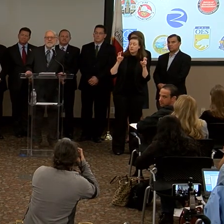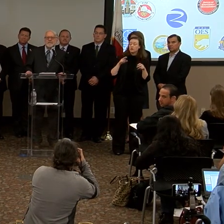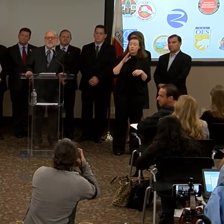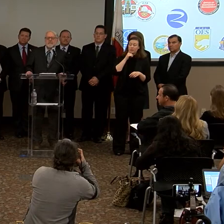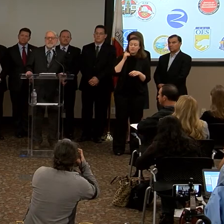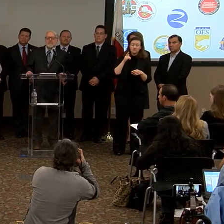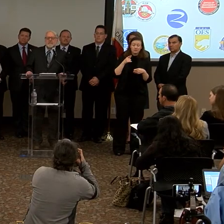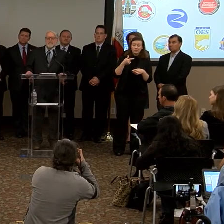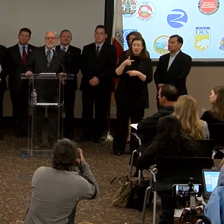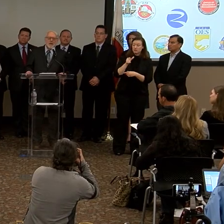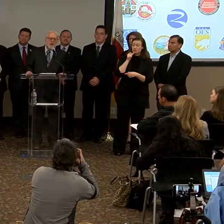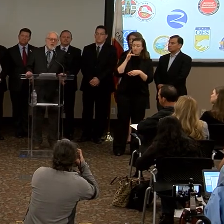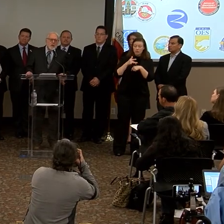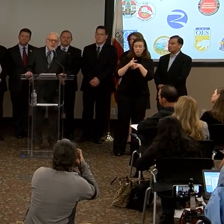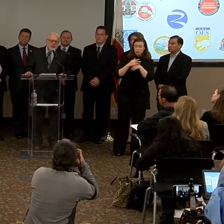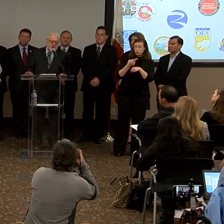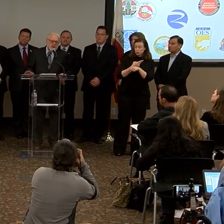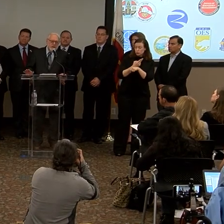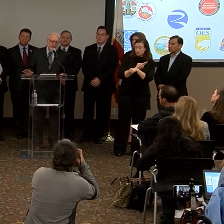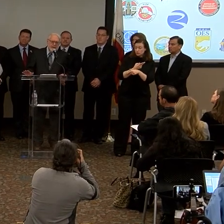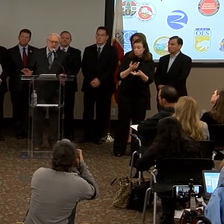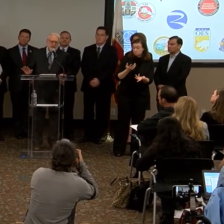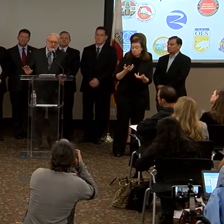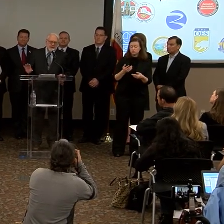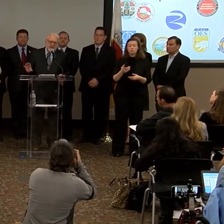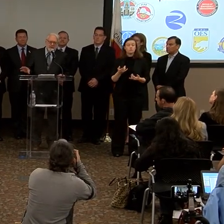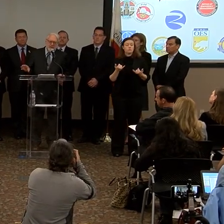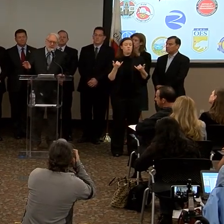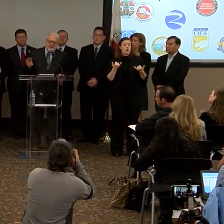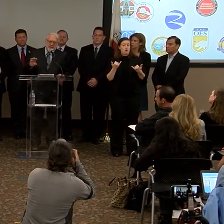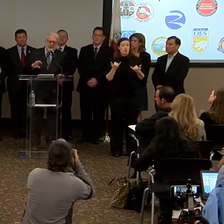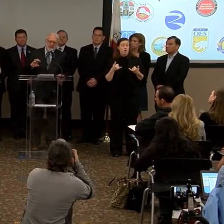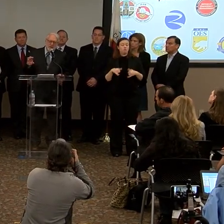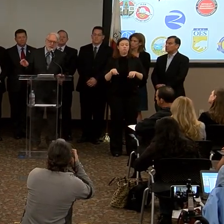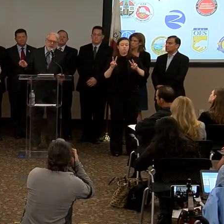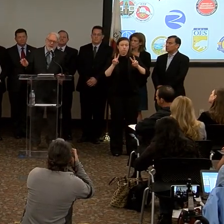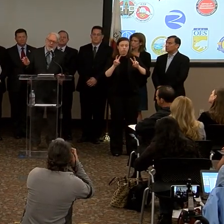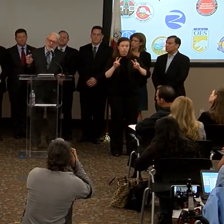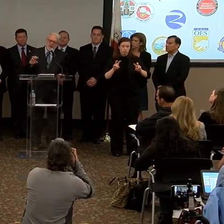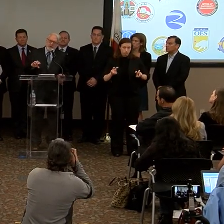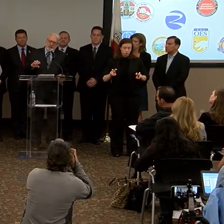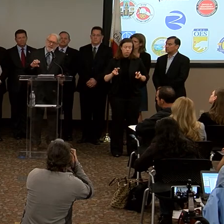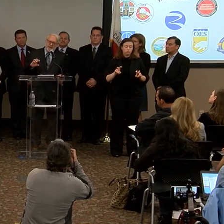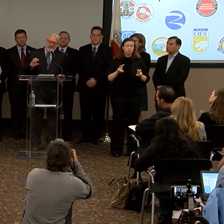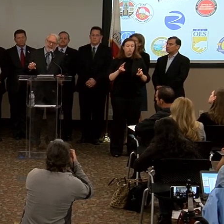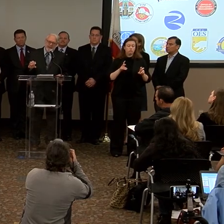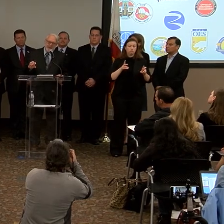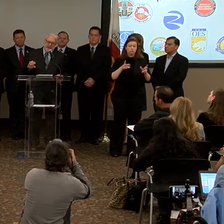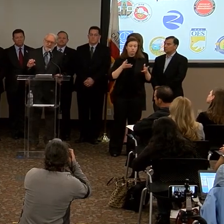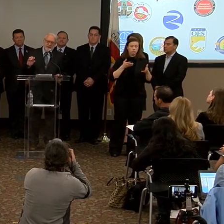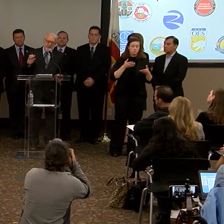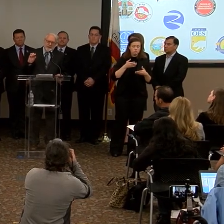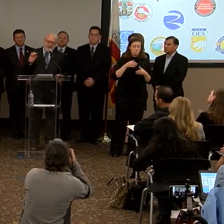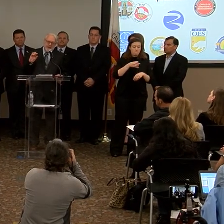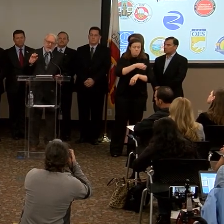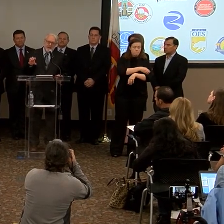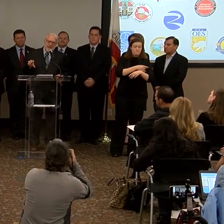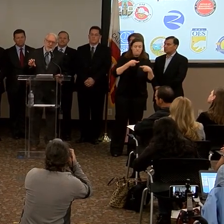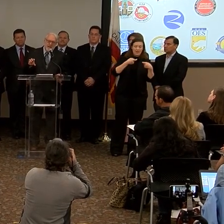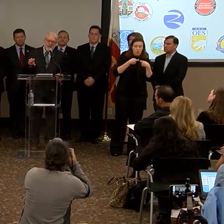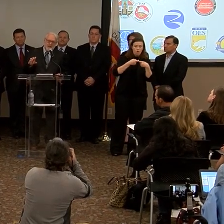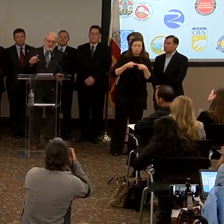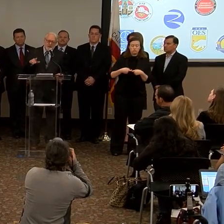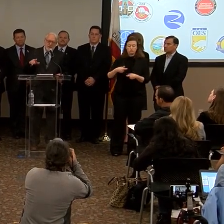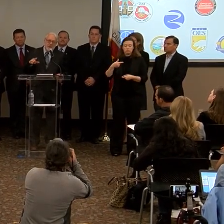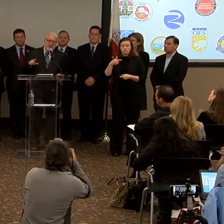online and available to burn? What we're doing now is assessing the interaction between the power system and the gas system and coming